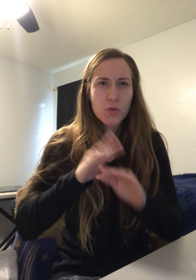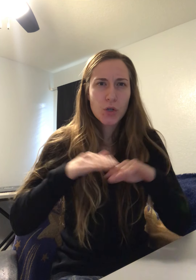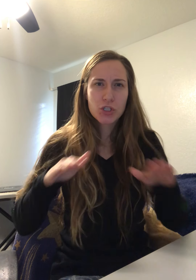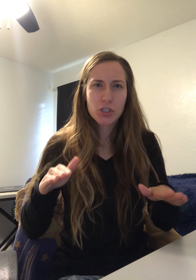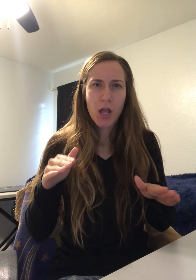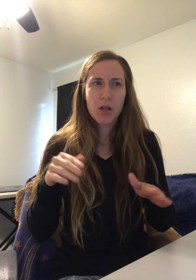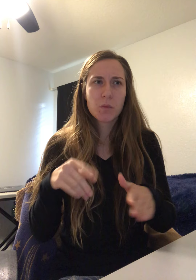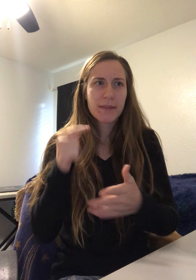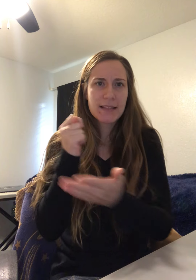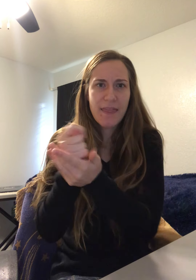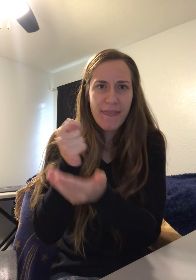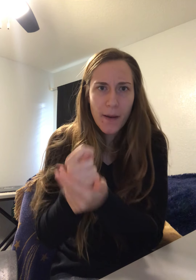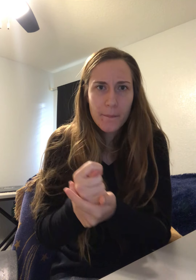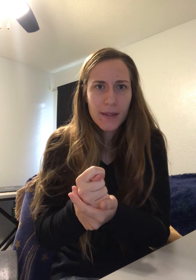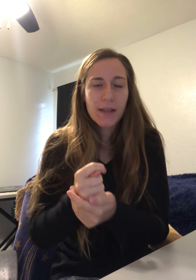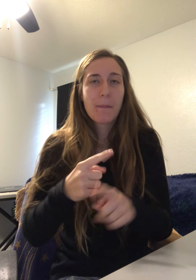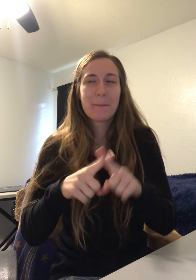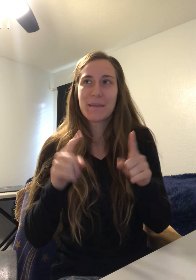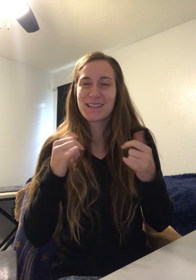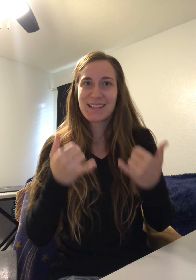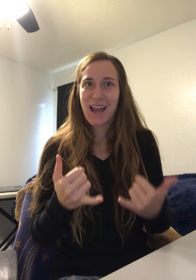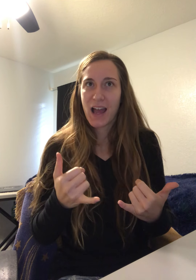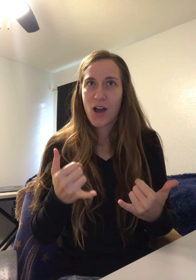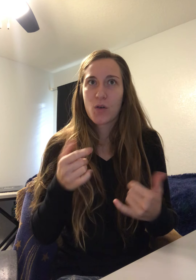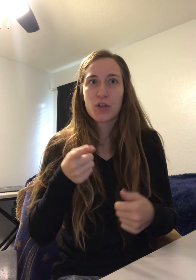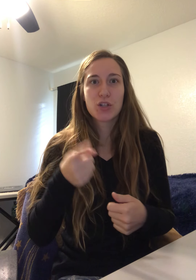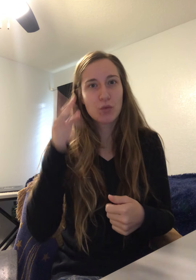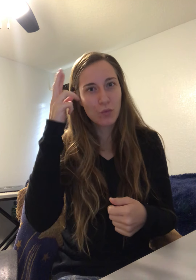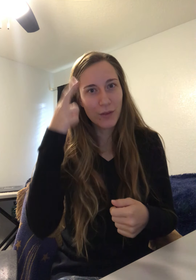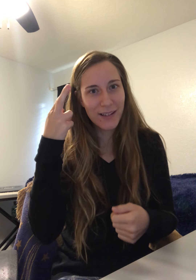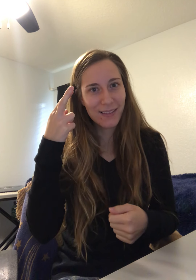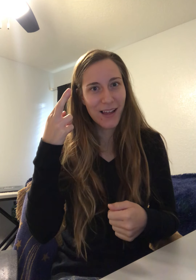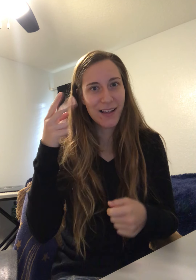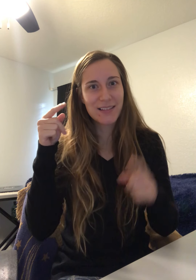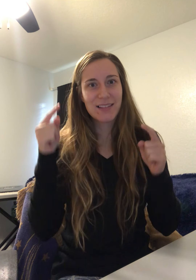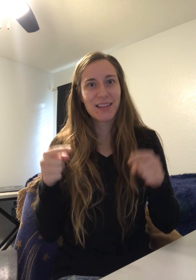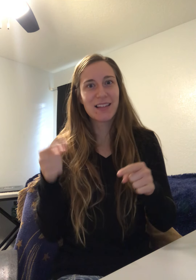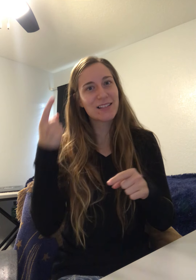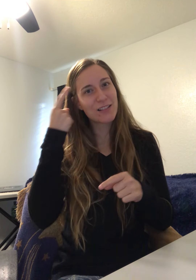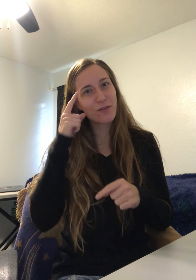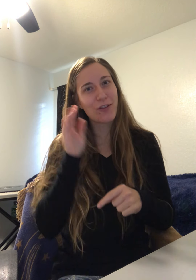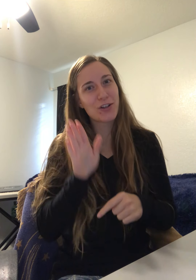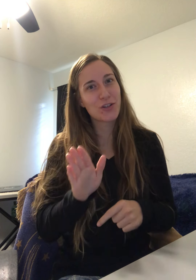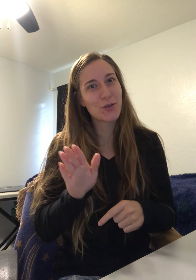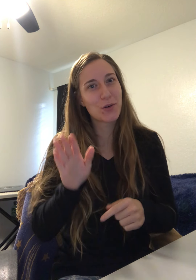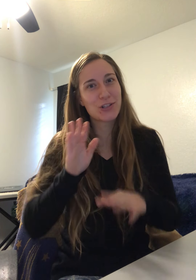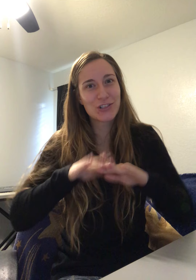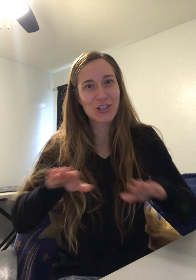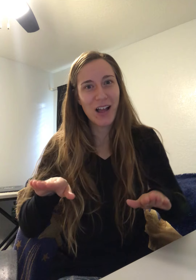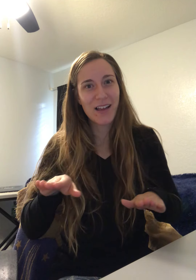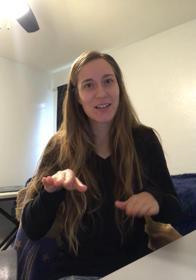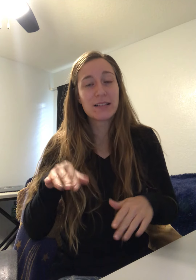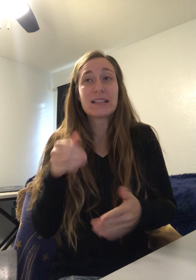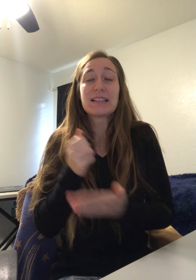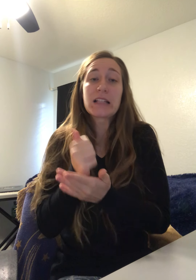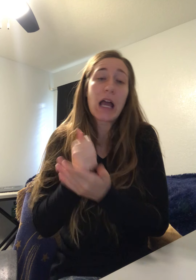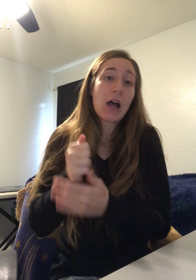oh no, that's not why. It's so they'll develop exactly how they're supposed to develop, and then eventually you start applying that to